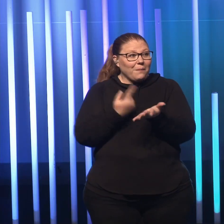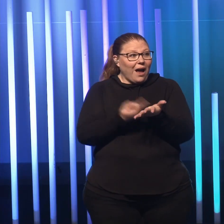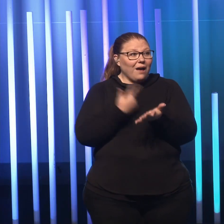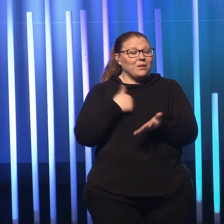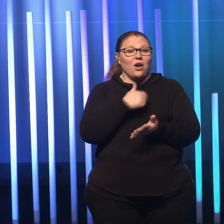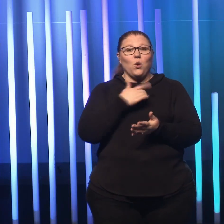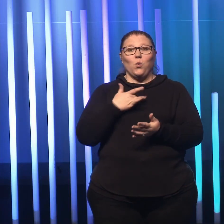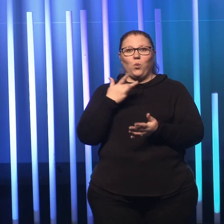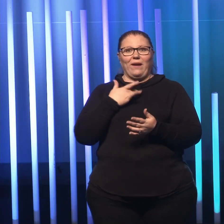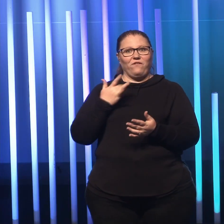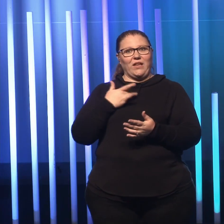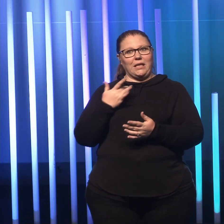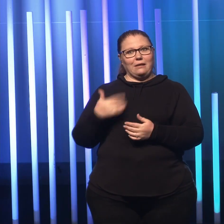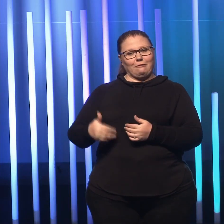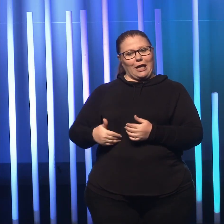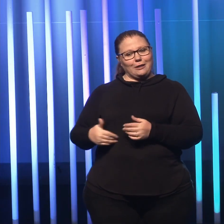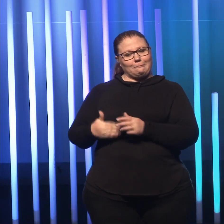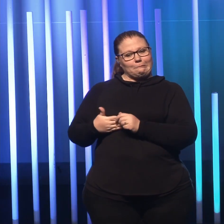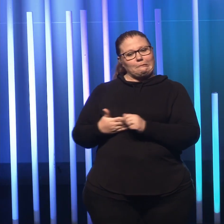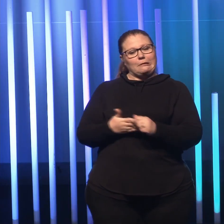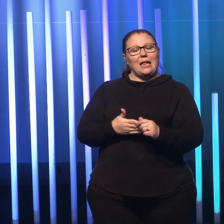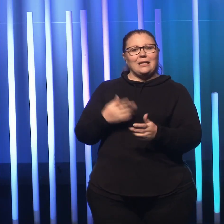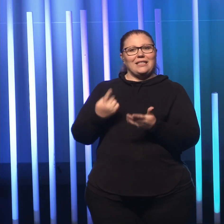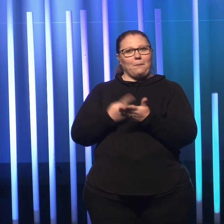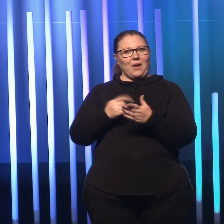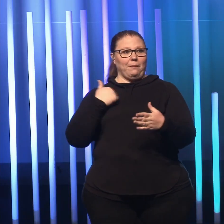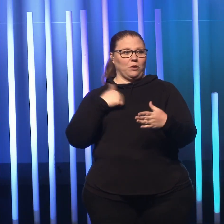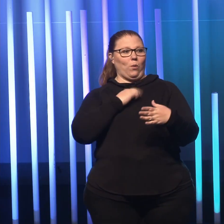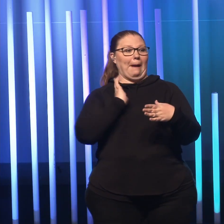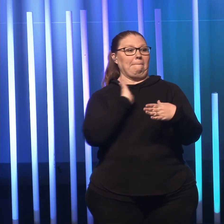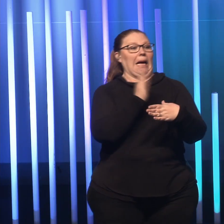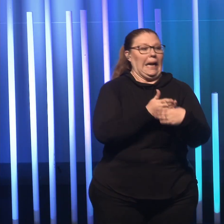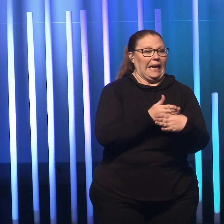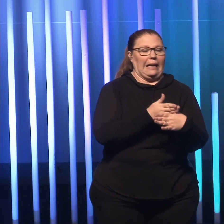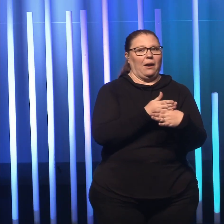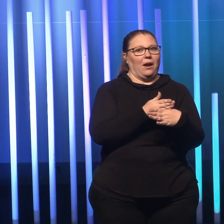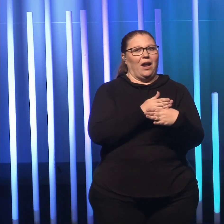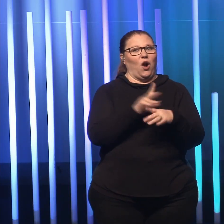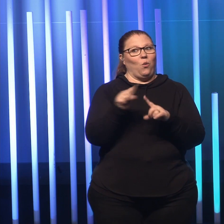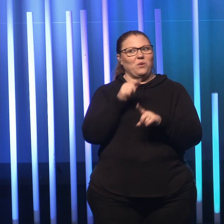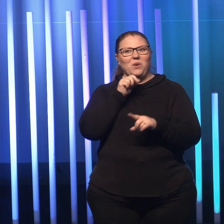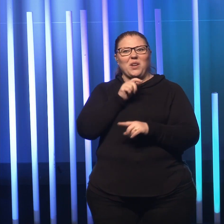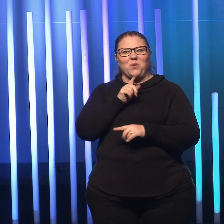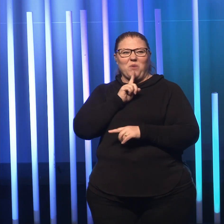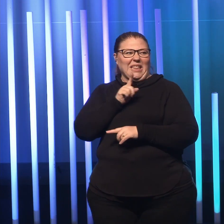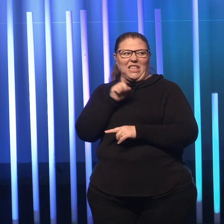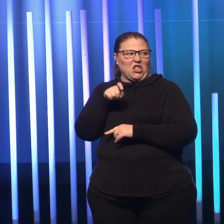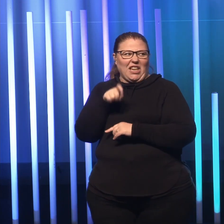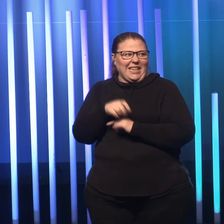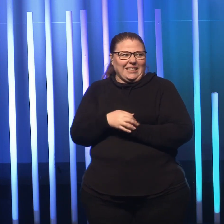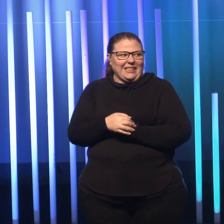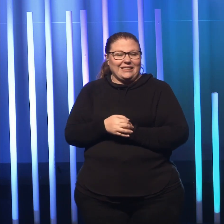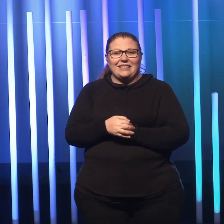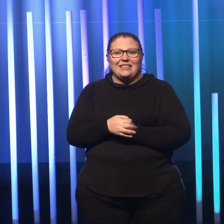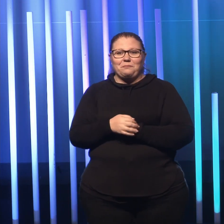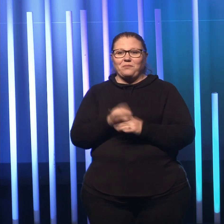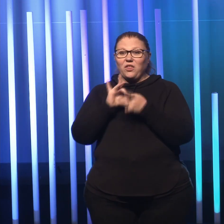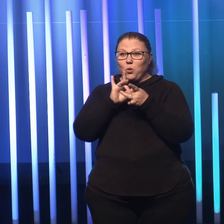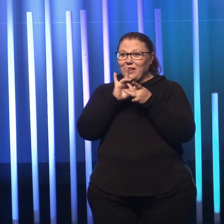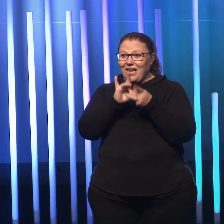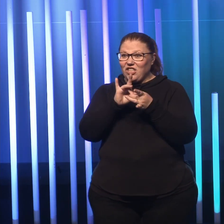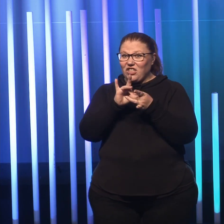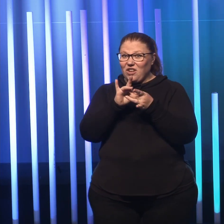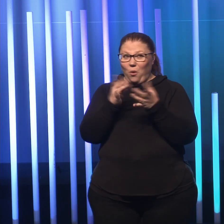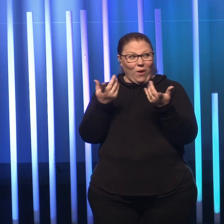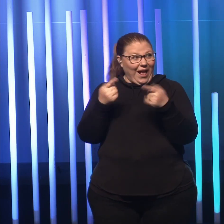we just feel compelled. Sometimes we just butt in when we shouldn't, right? Sometimes that happens, and then what? Like the relationship is